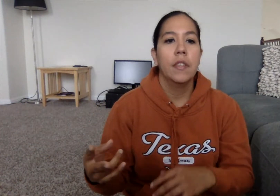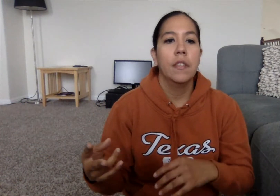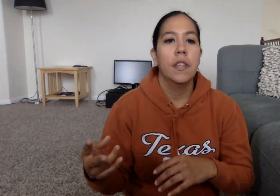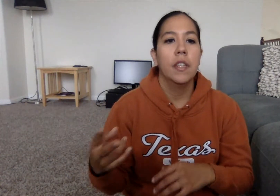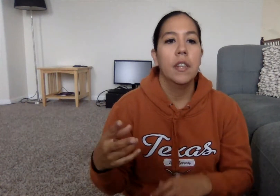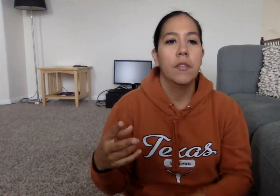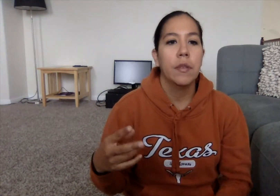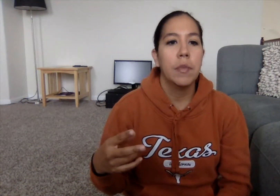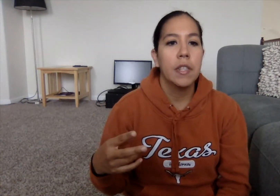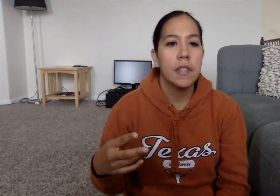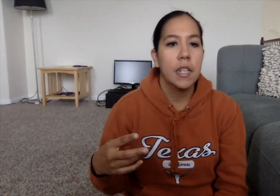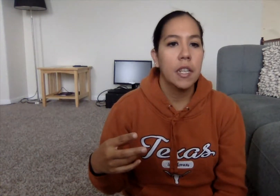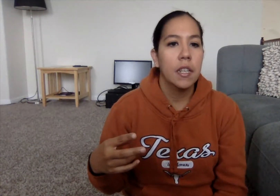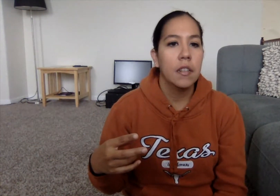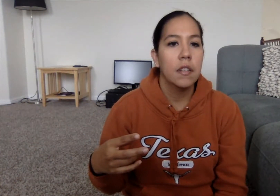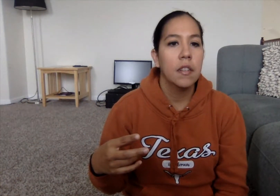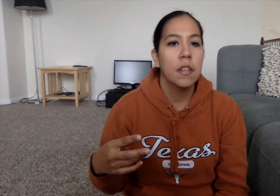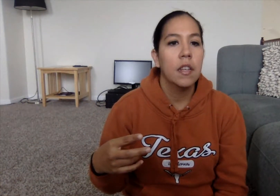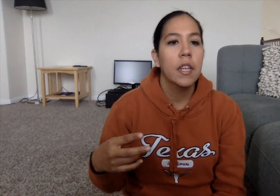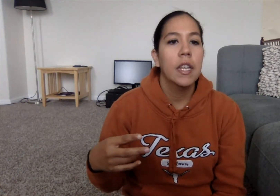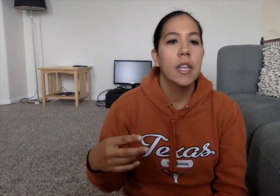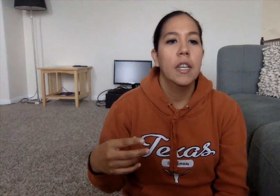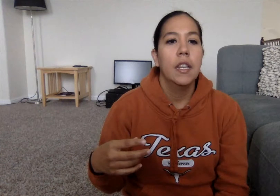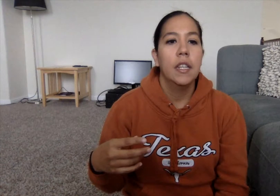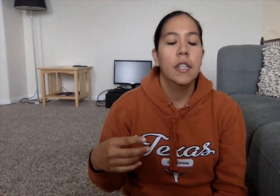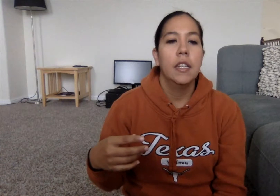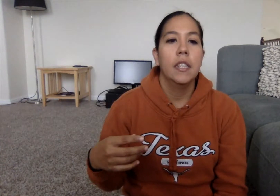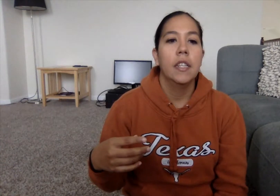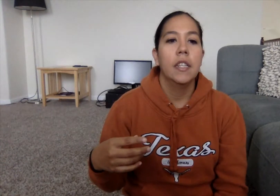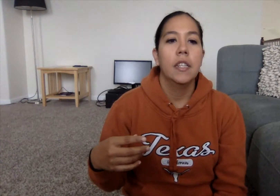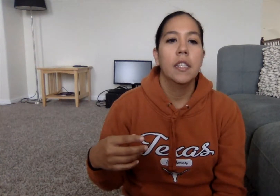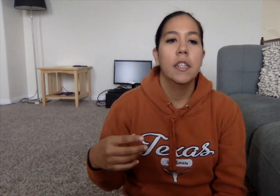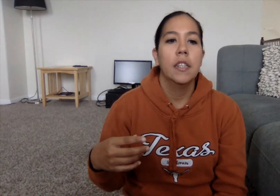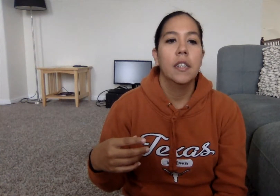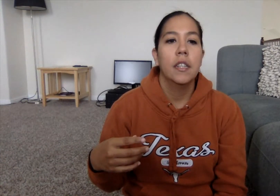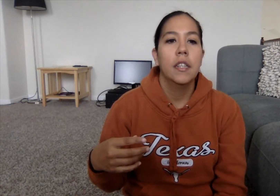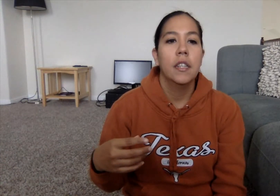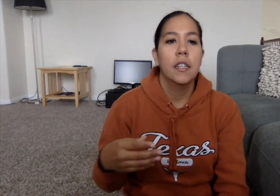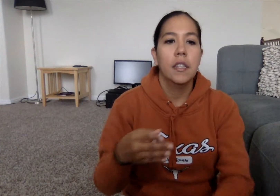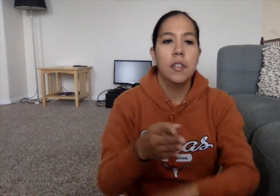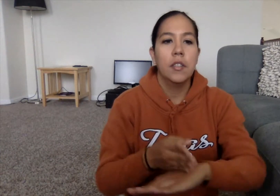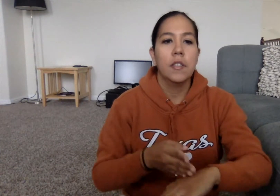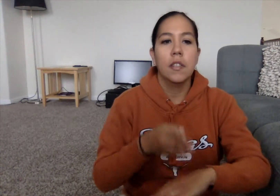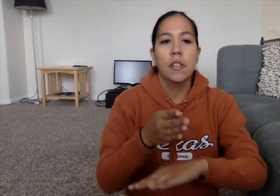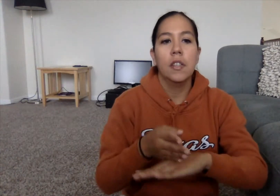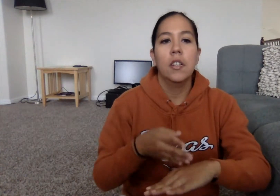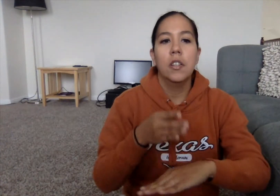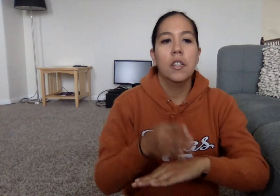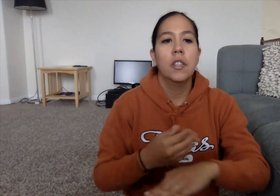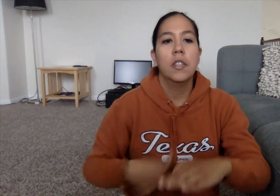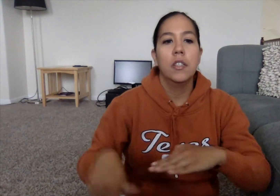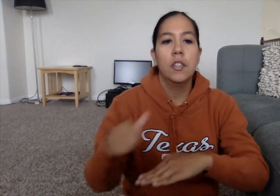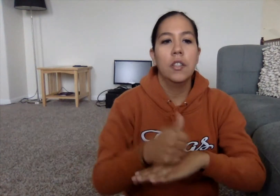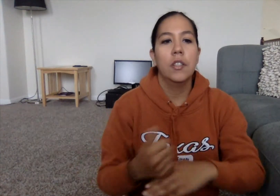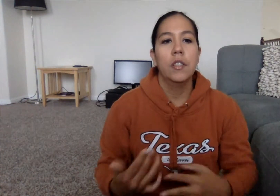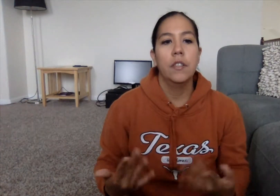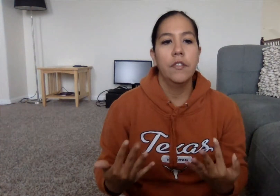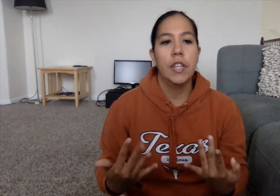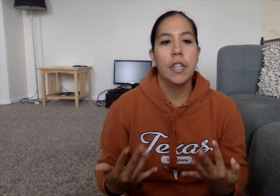And then it repeats it again. And then there's a log on the